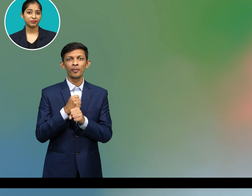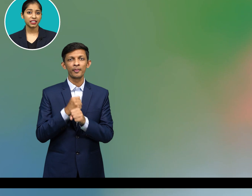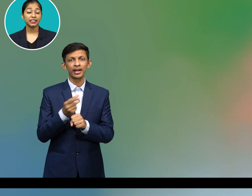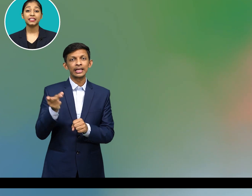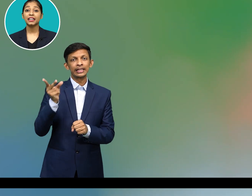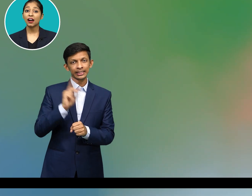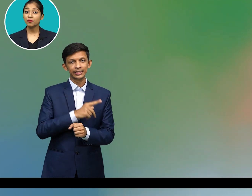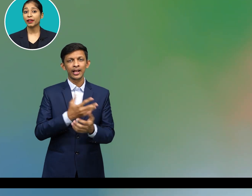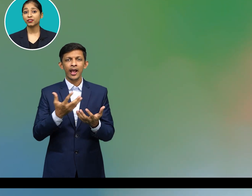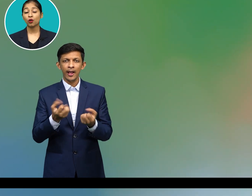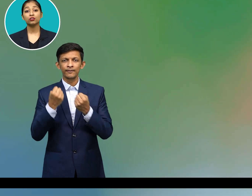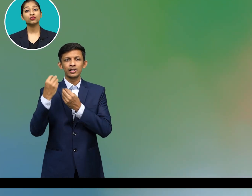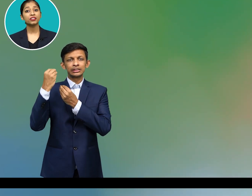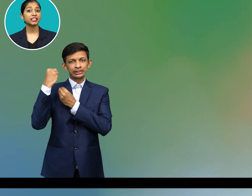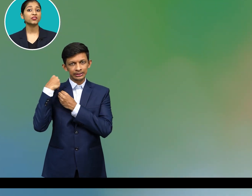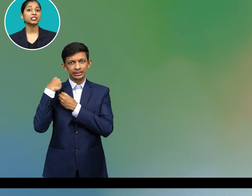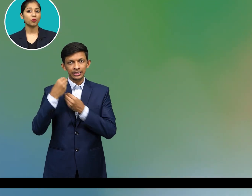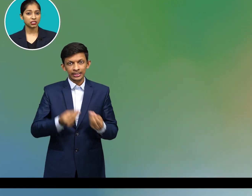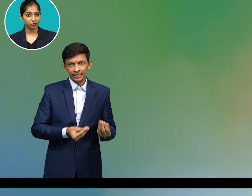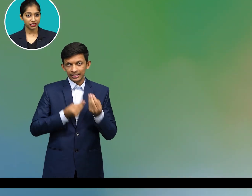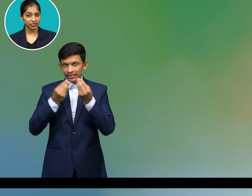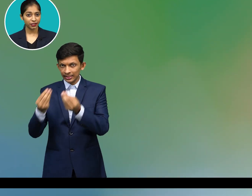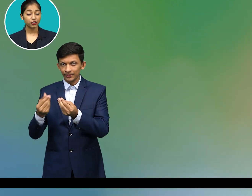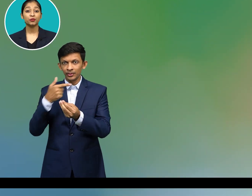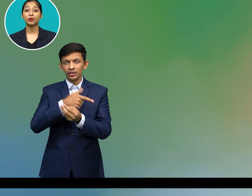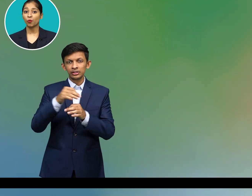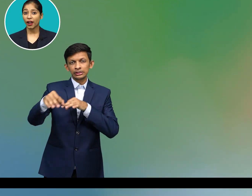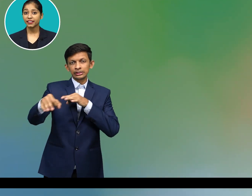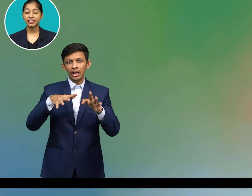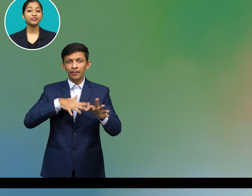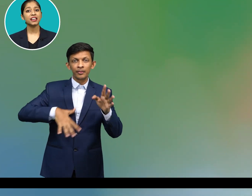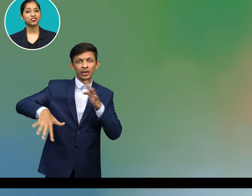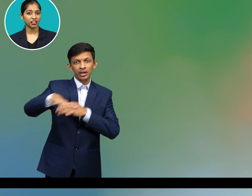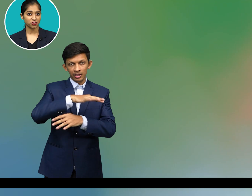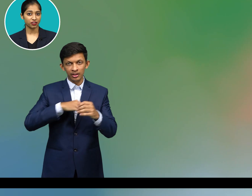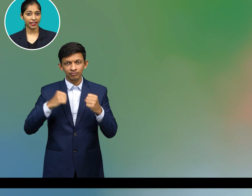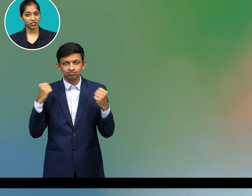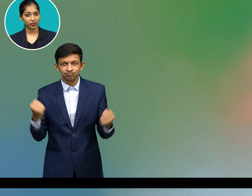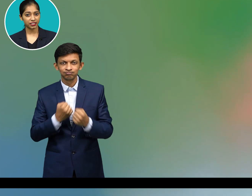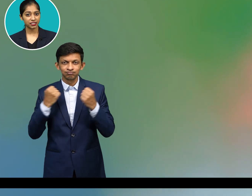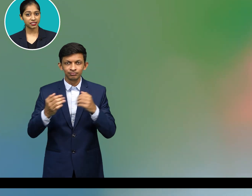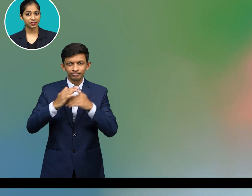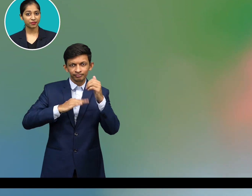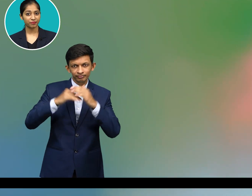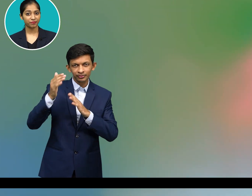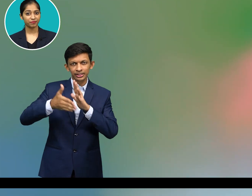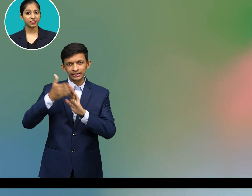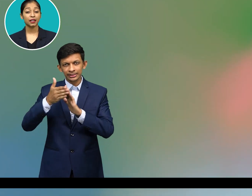Similarly, the government also takes responsibility to provide infrastructure